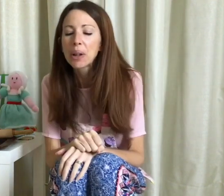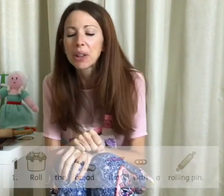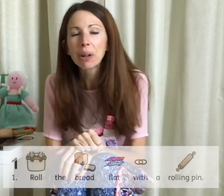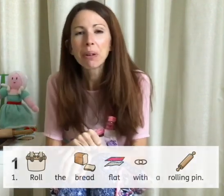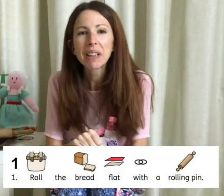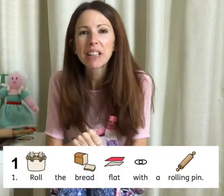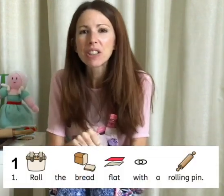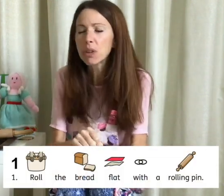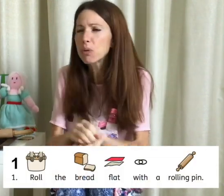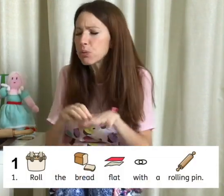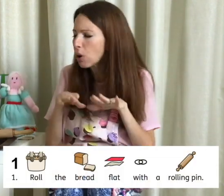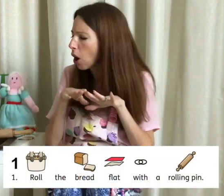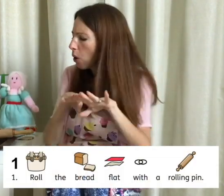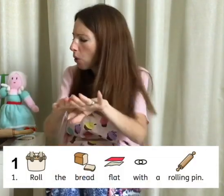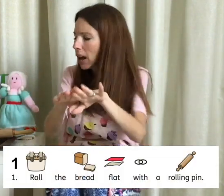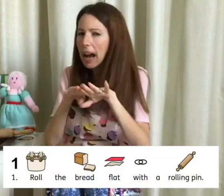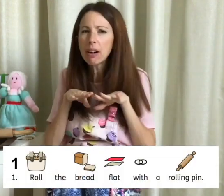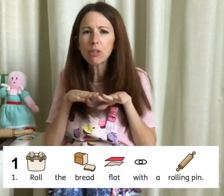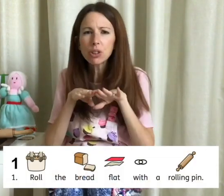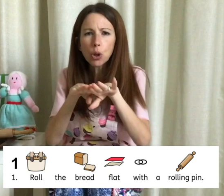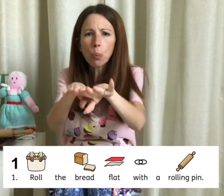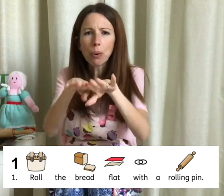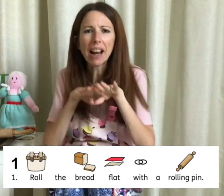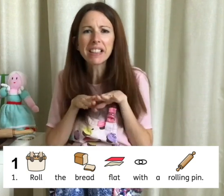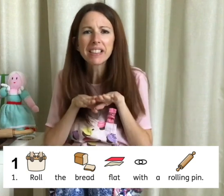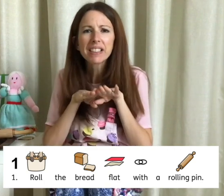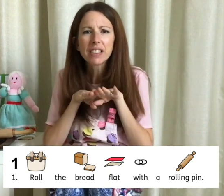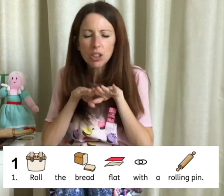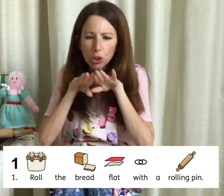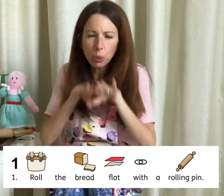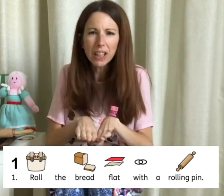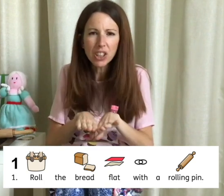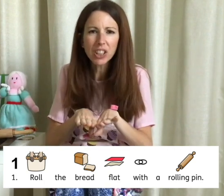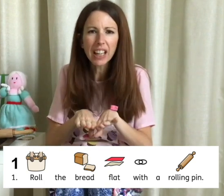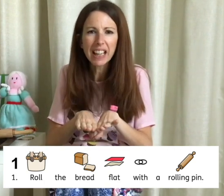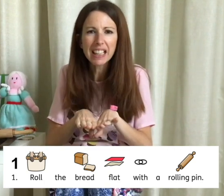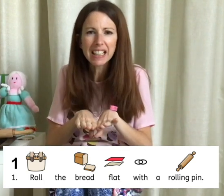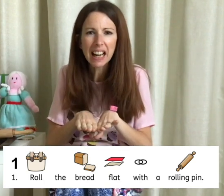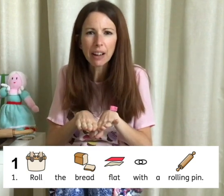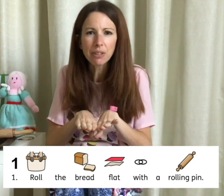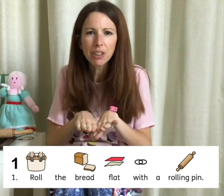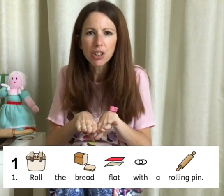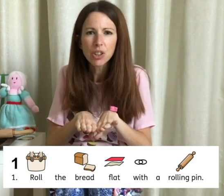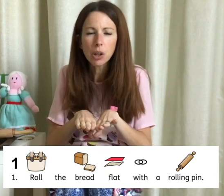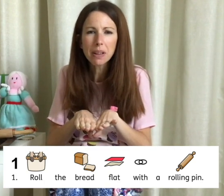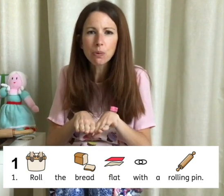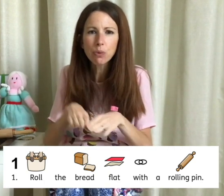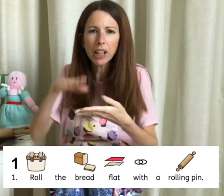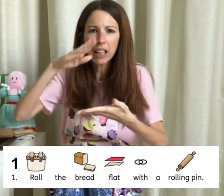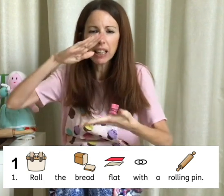you will need to roll out your bread, squish it down so it's really